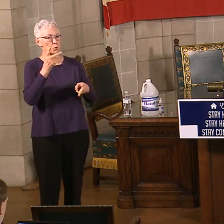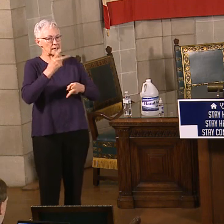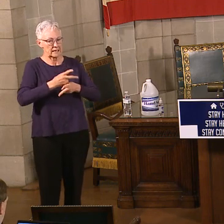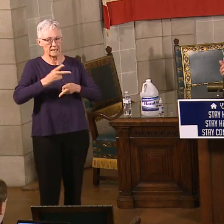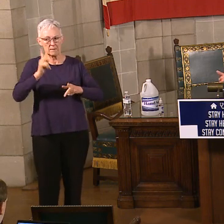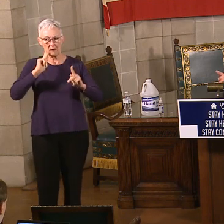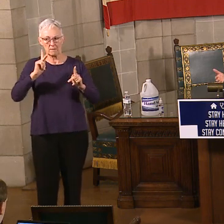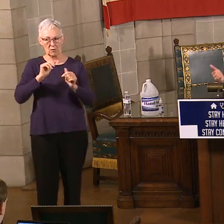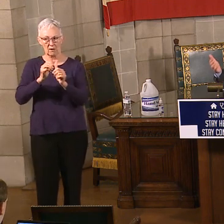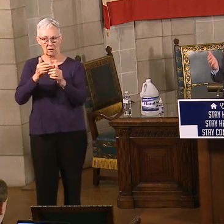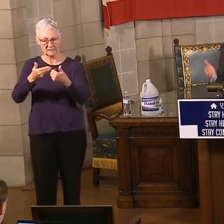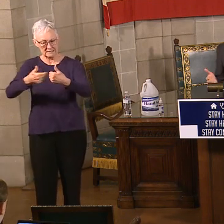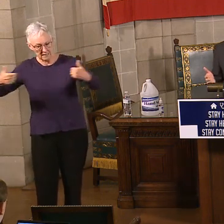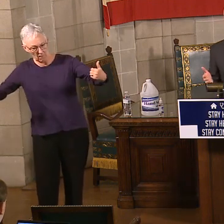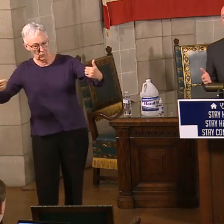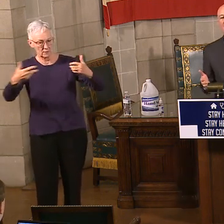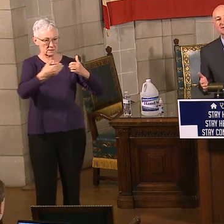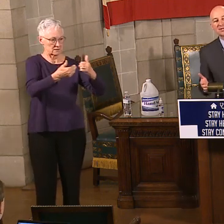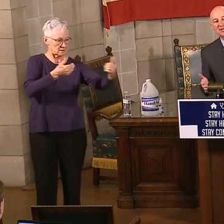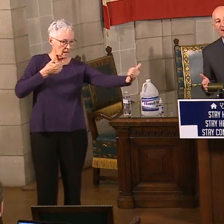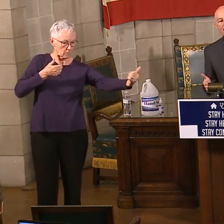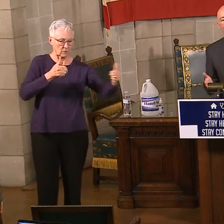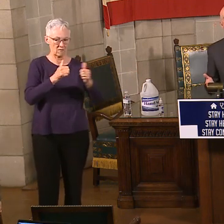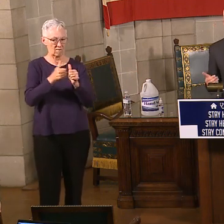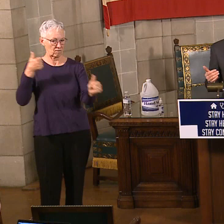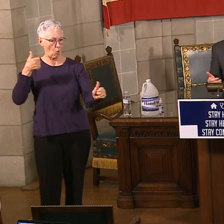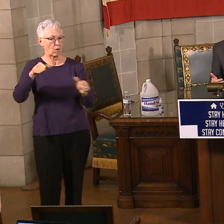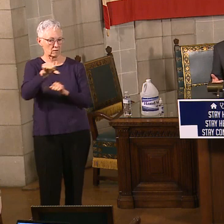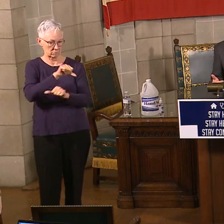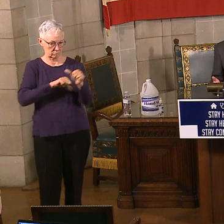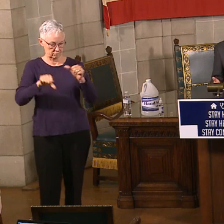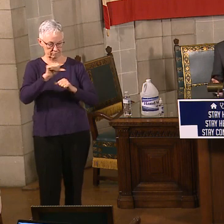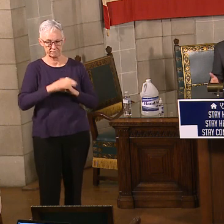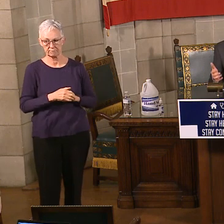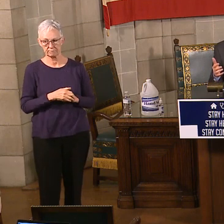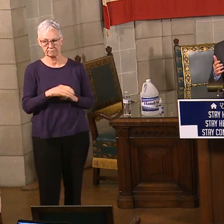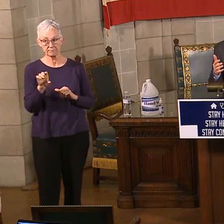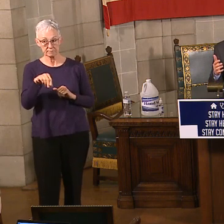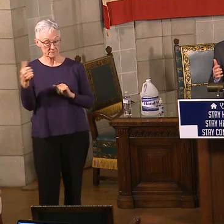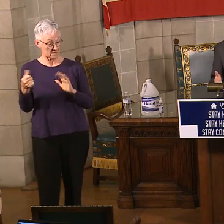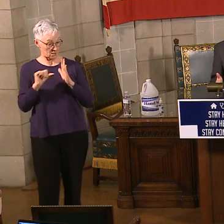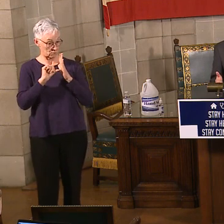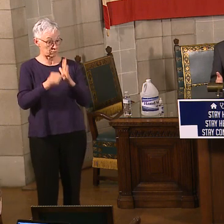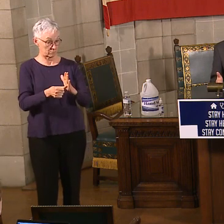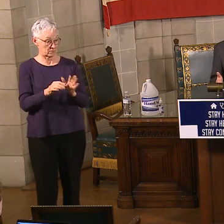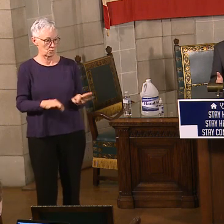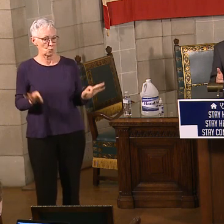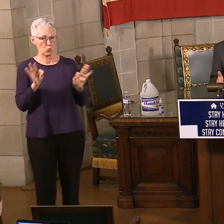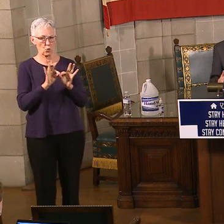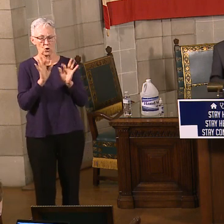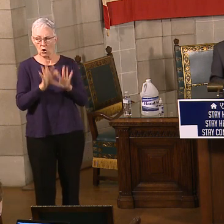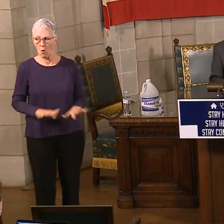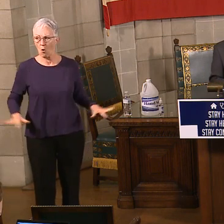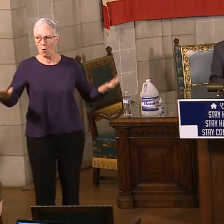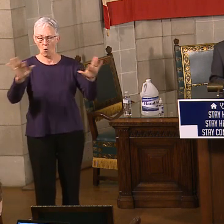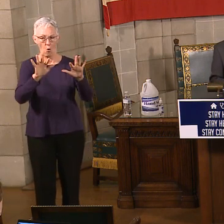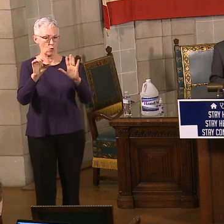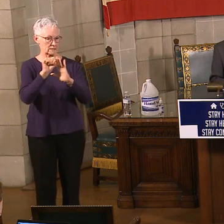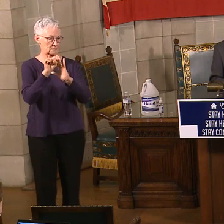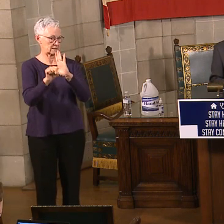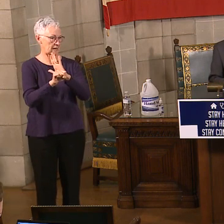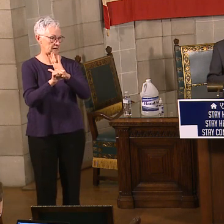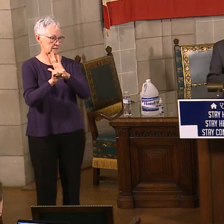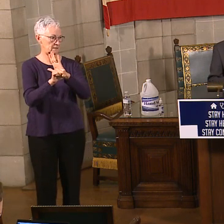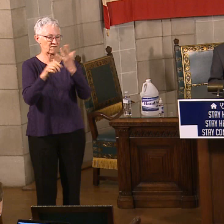interactions. Another key thing we want to emphasize is that, again, now the entire state is under a directed health measure.